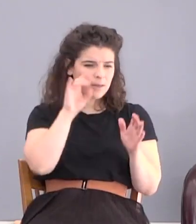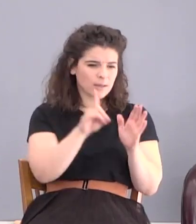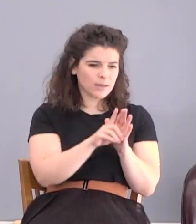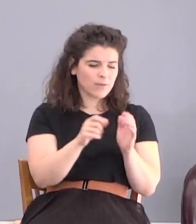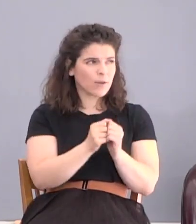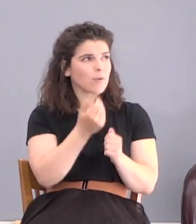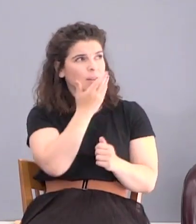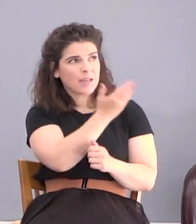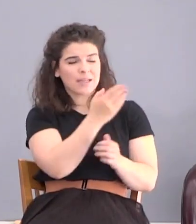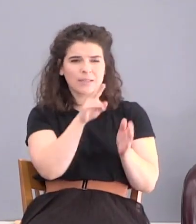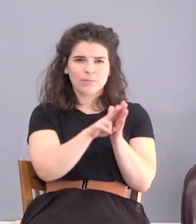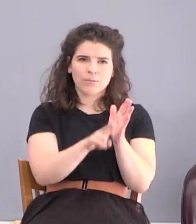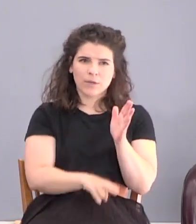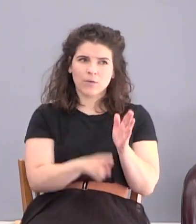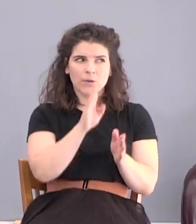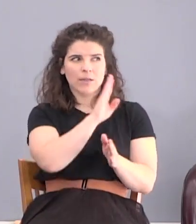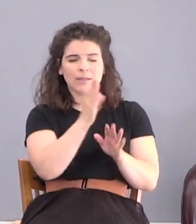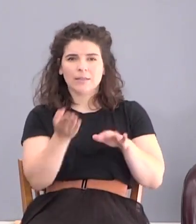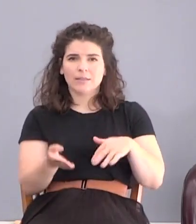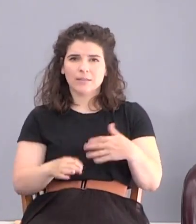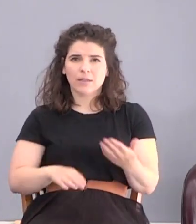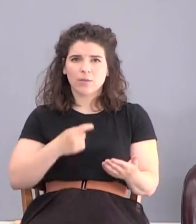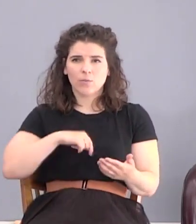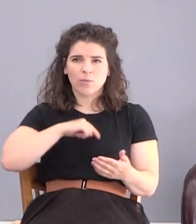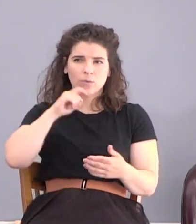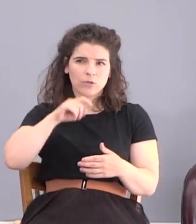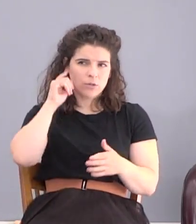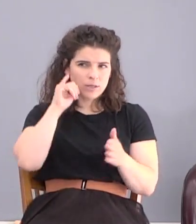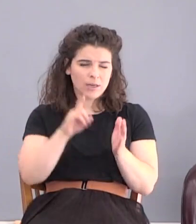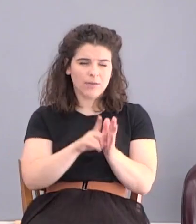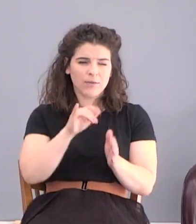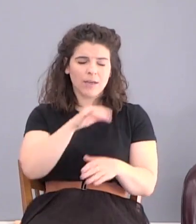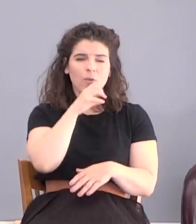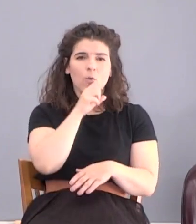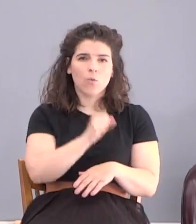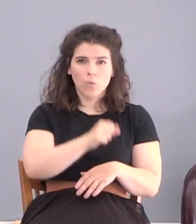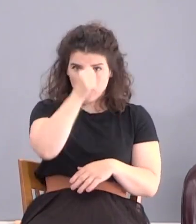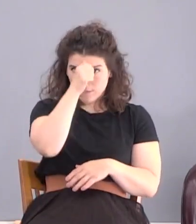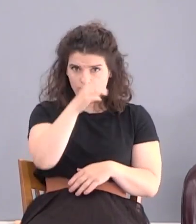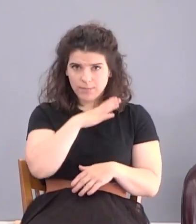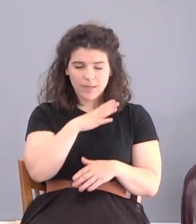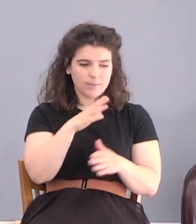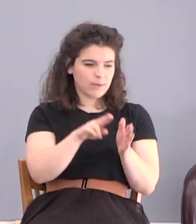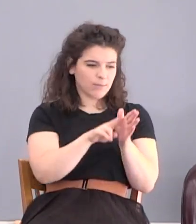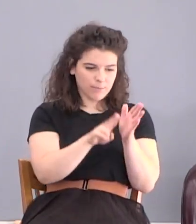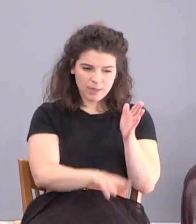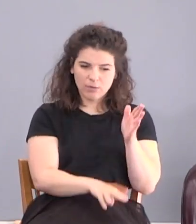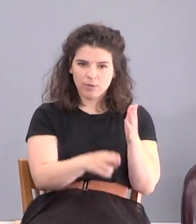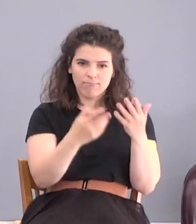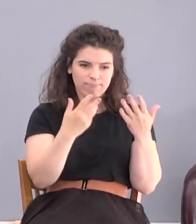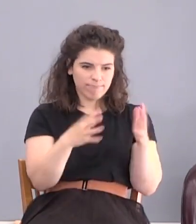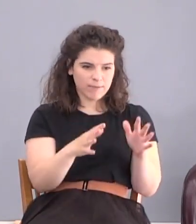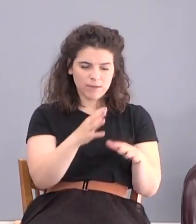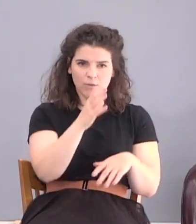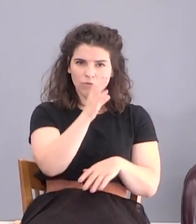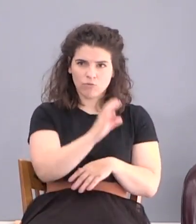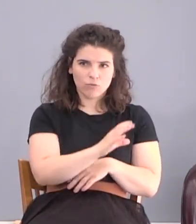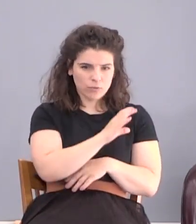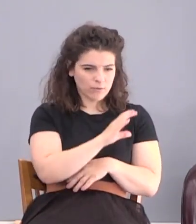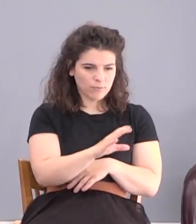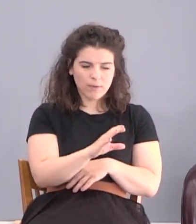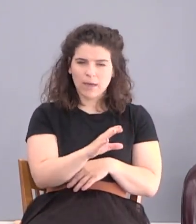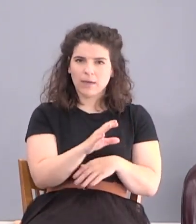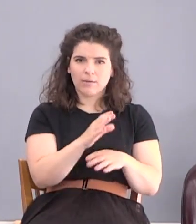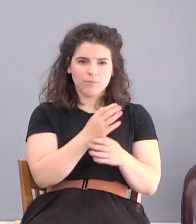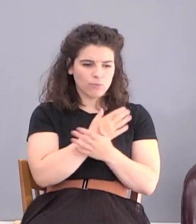death, that is to identify and for us to acknowledge that old man has been buried and put to rest. It's gone.